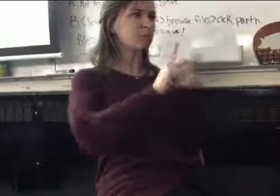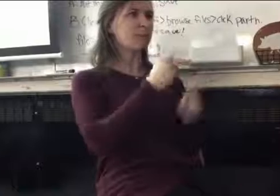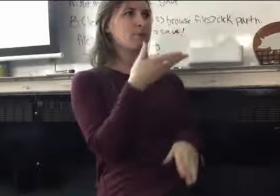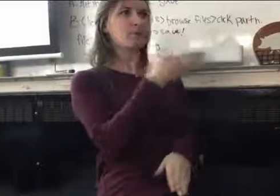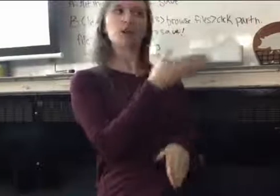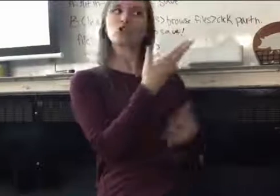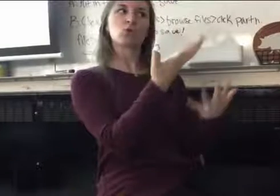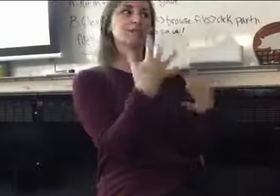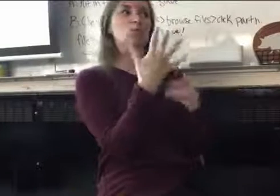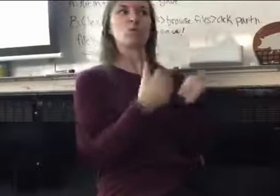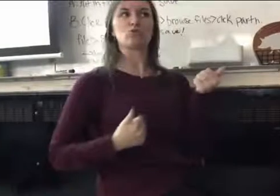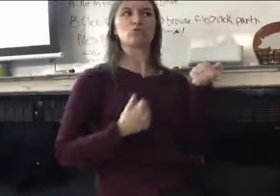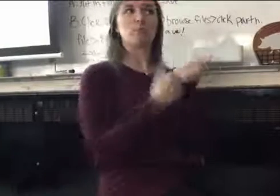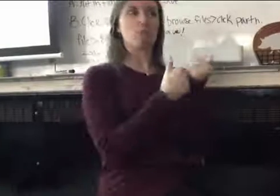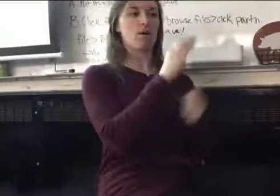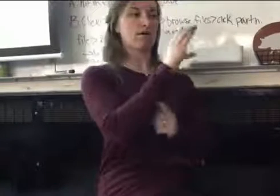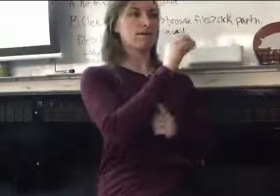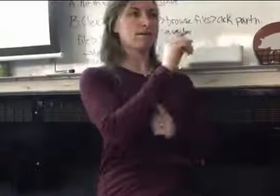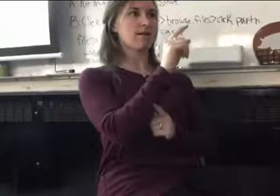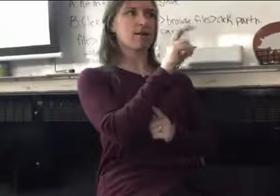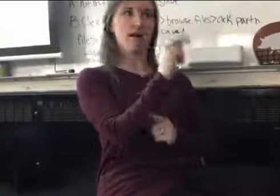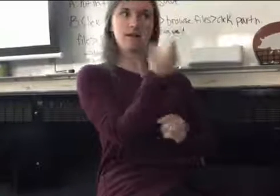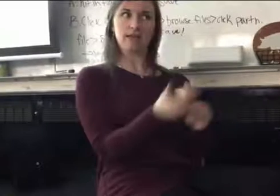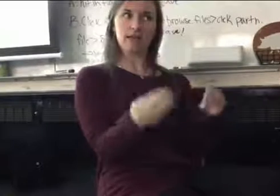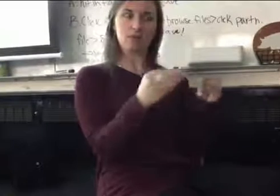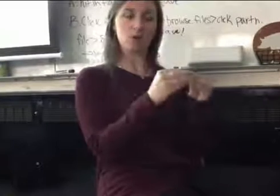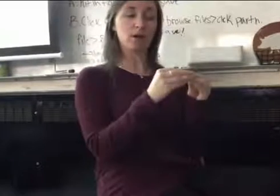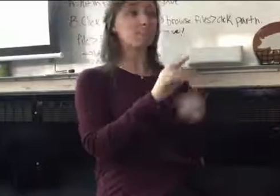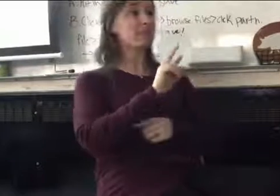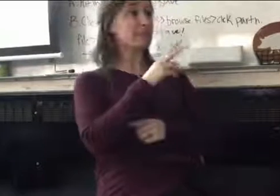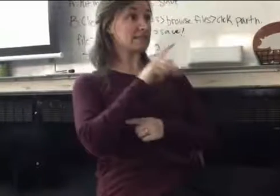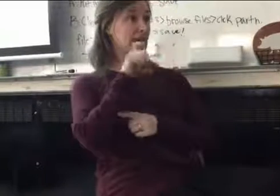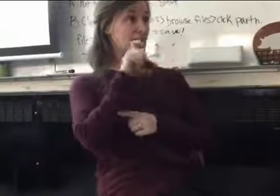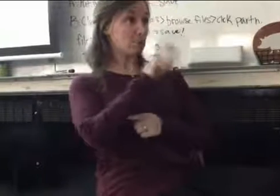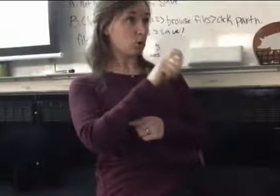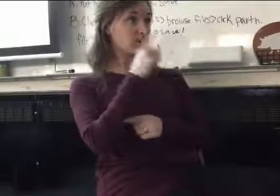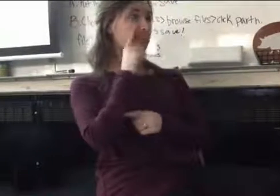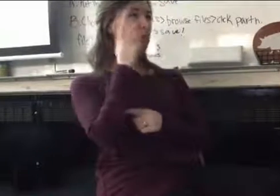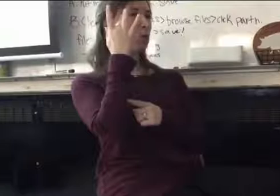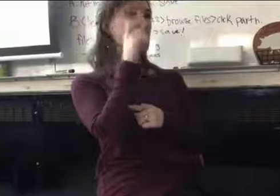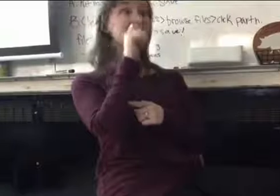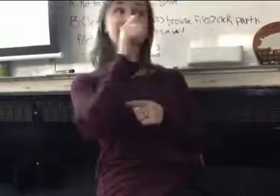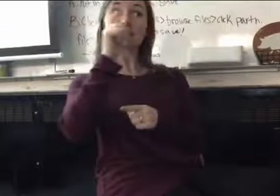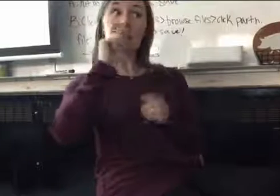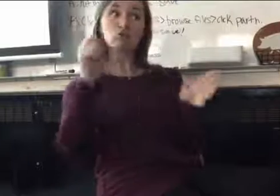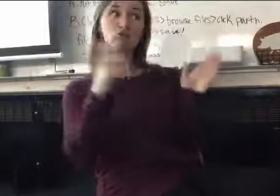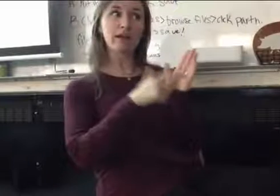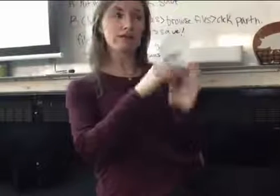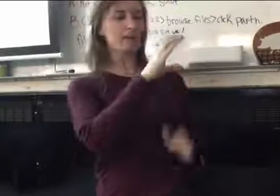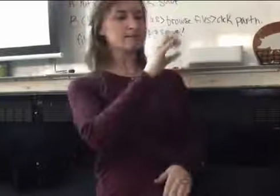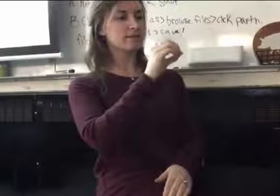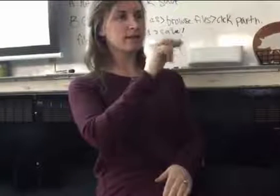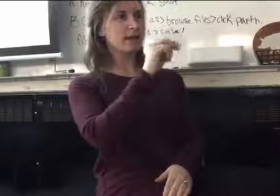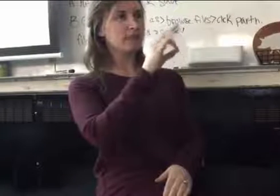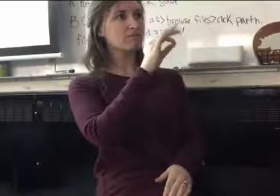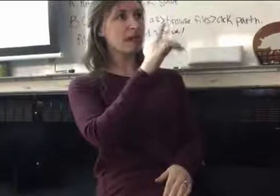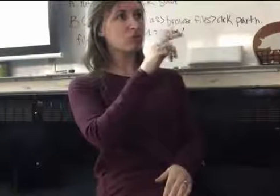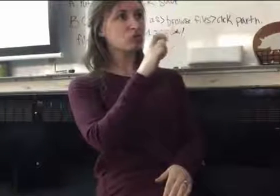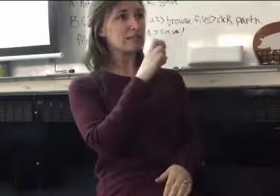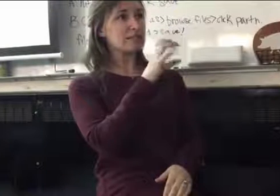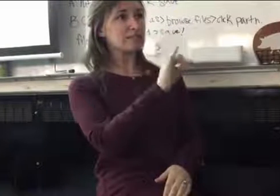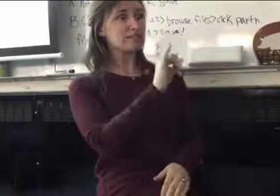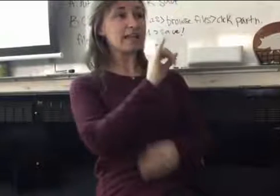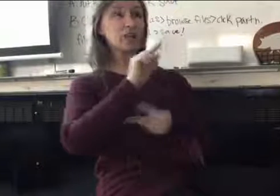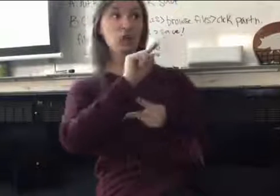know the second bullets for why they did not recognize the Confederacy. Number 1 is Uncle